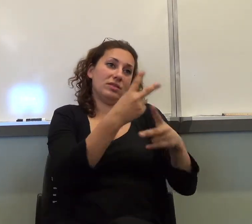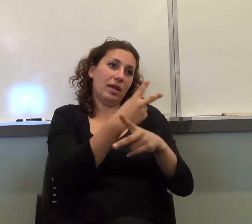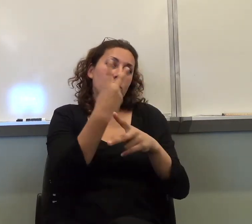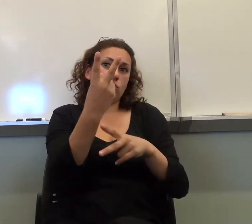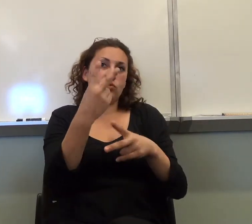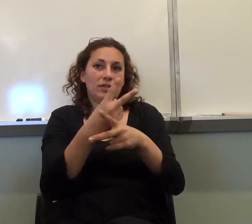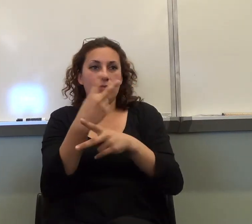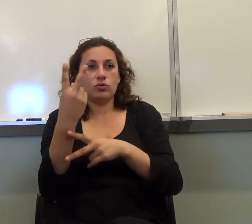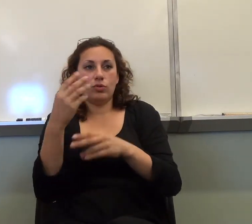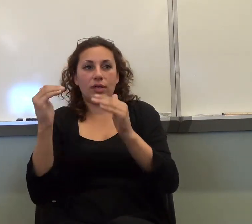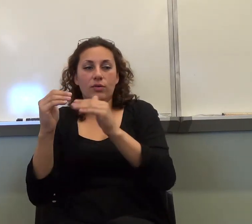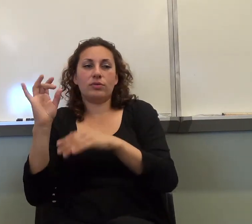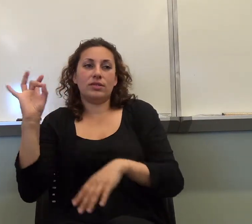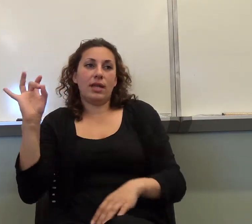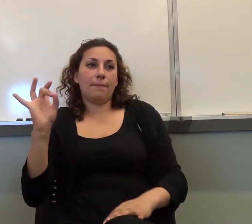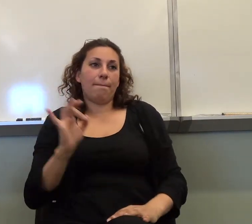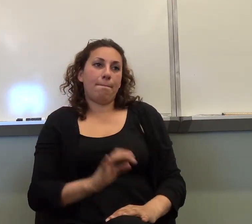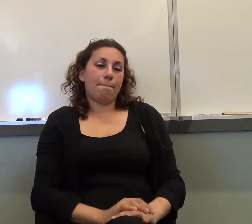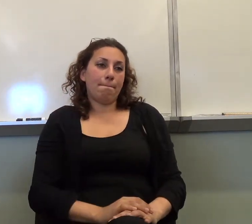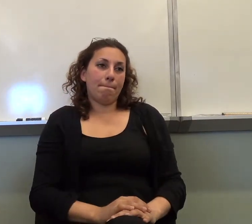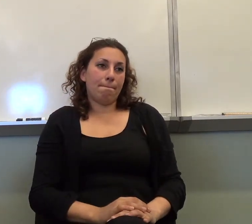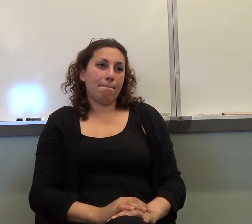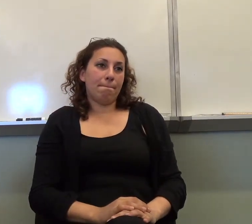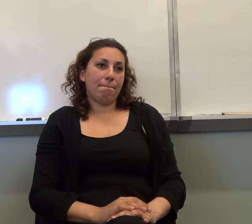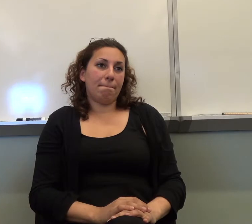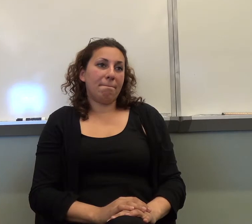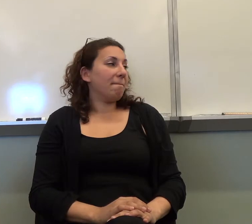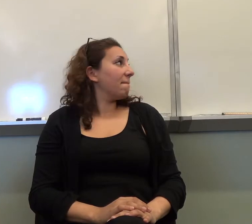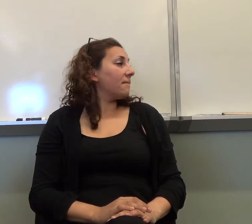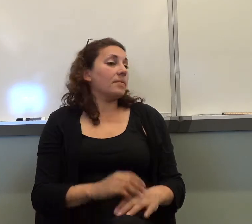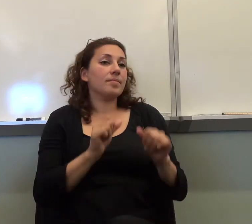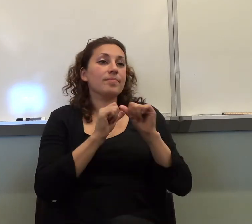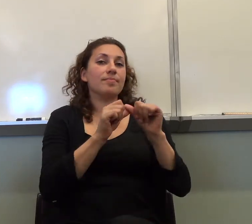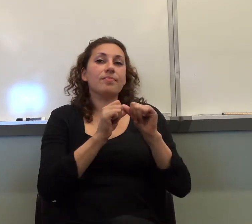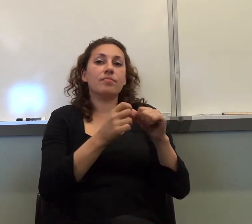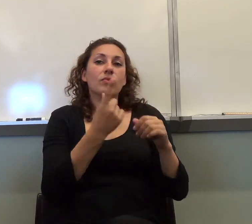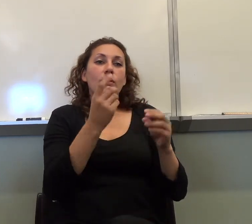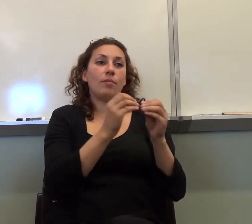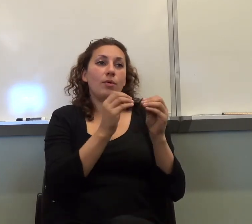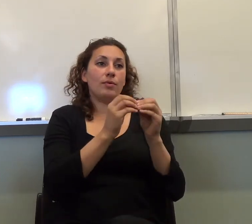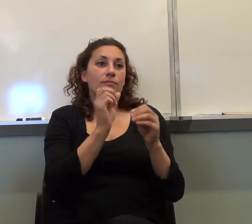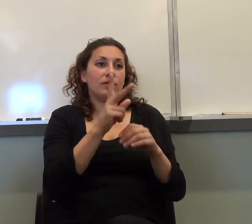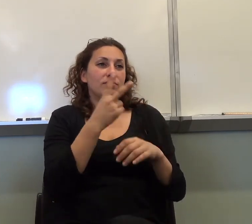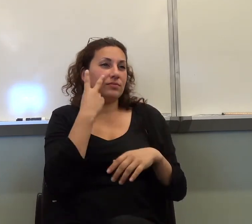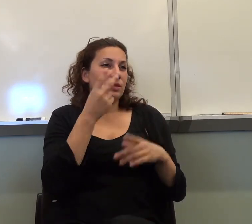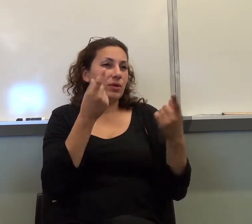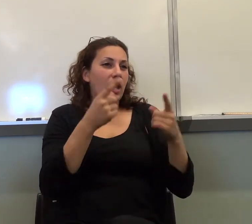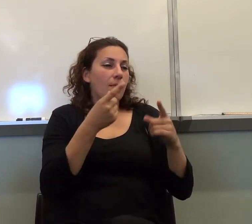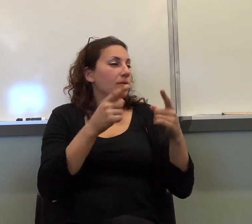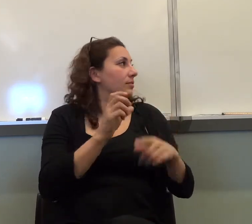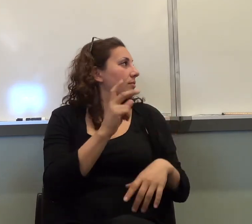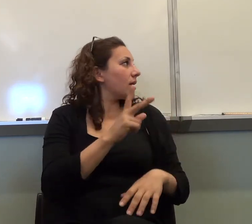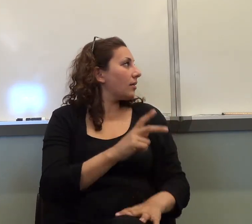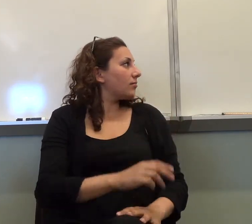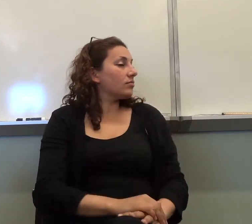8. And then let's keep on going. We'll do one more so you can see what happens. There is a pattern